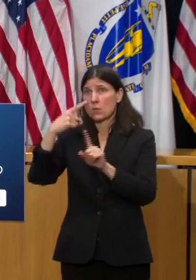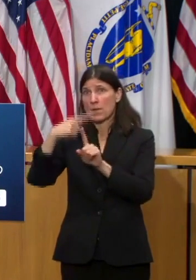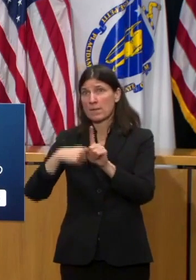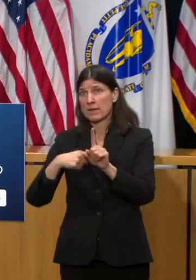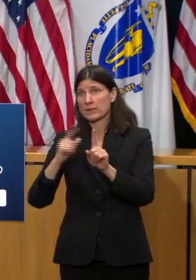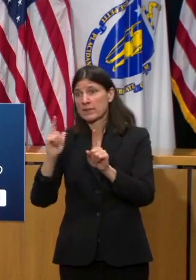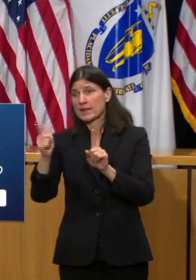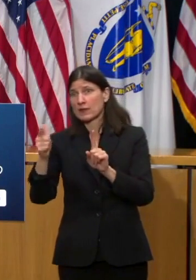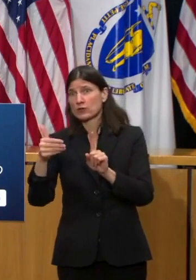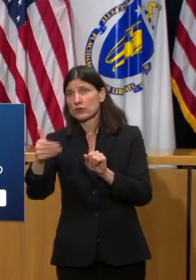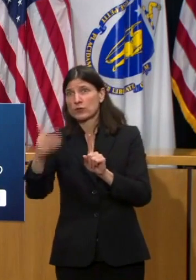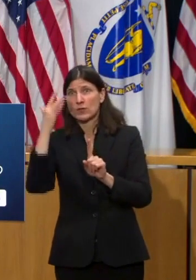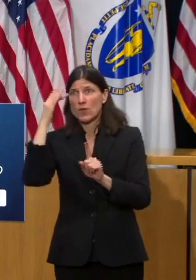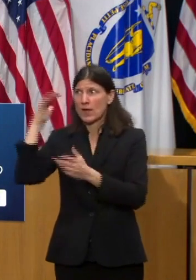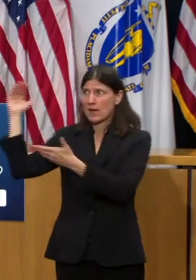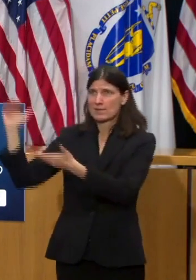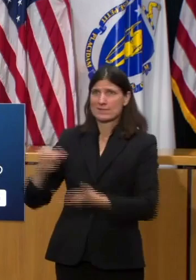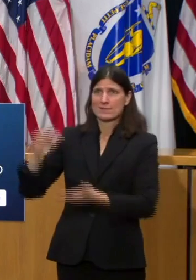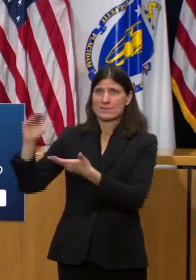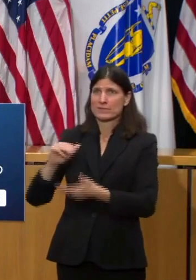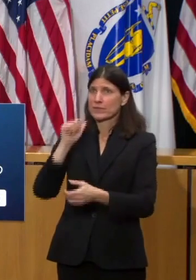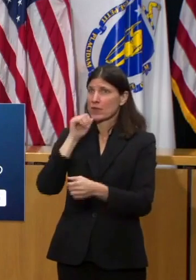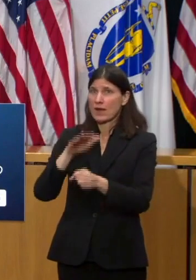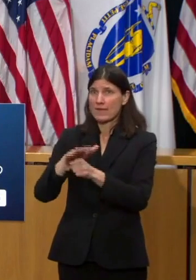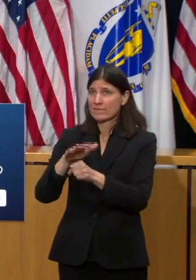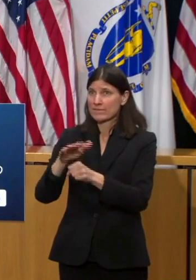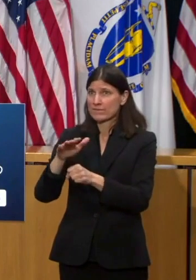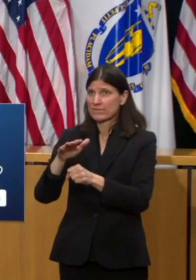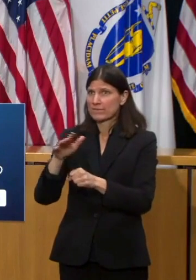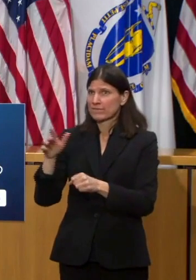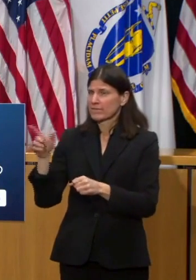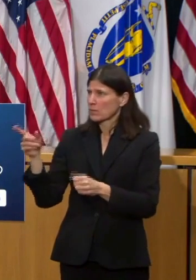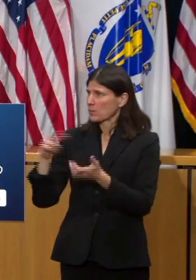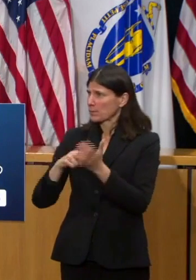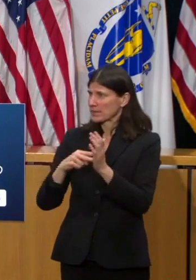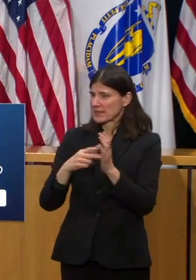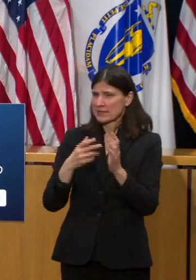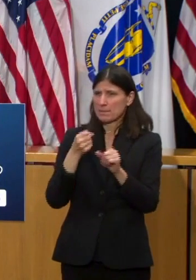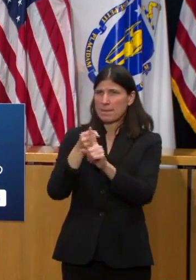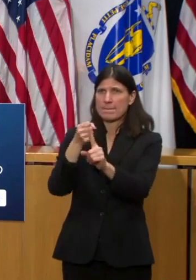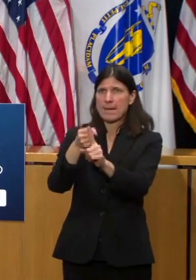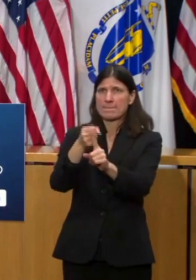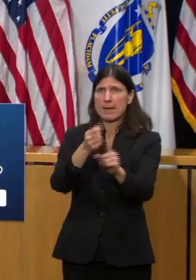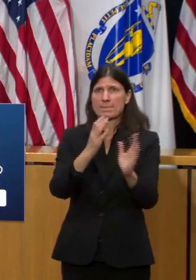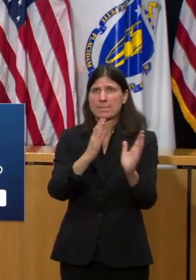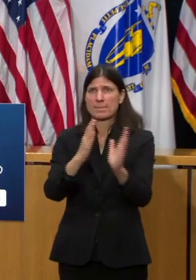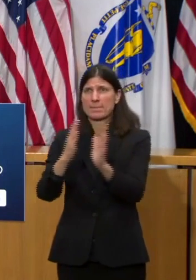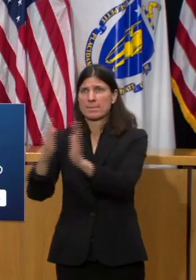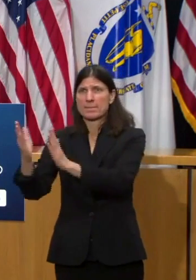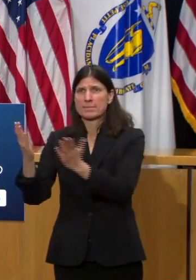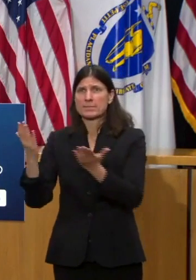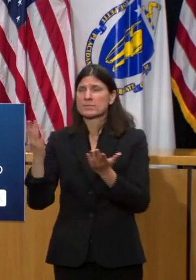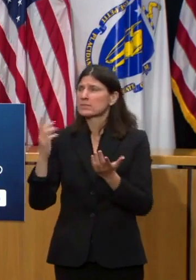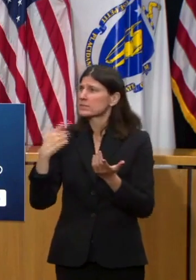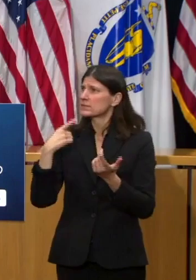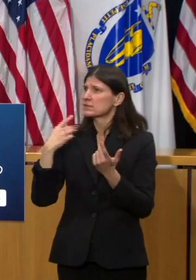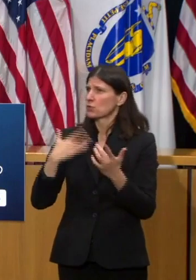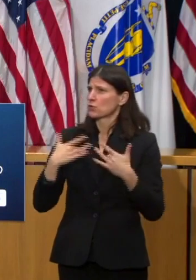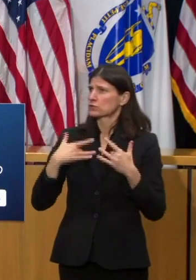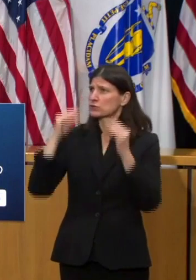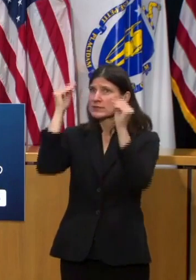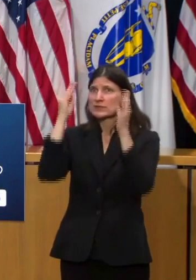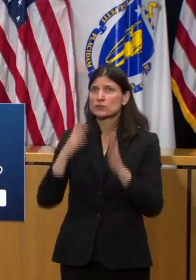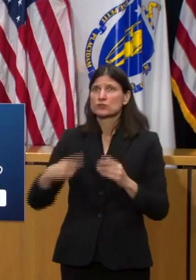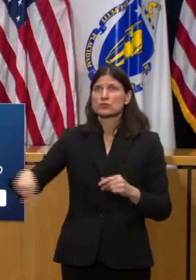wait at least a month before they're eligible? We're getting questions every year. Teachers, that big group of essential workers. I mean, what